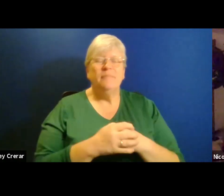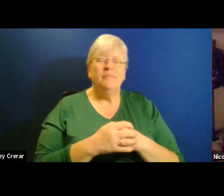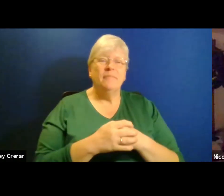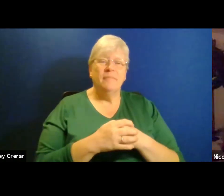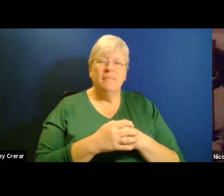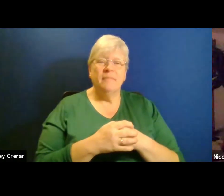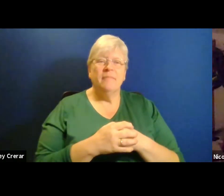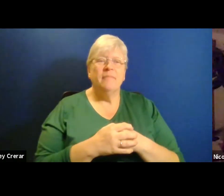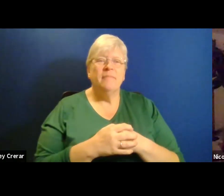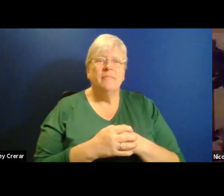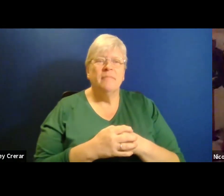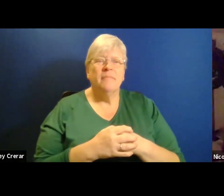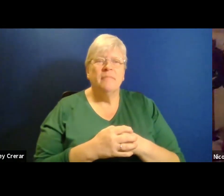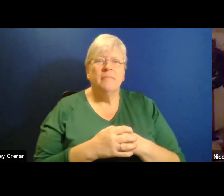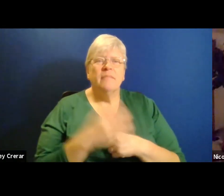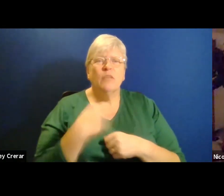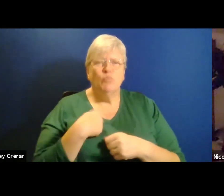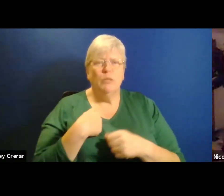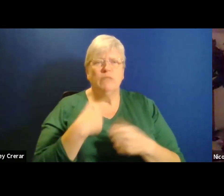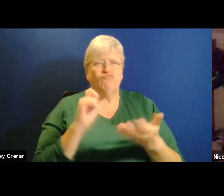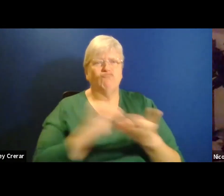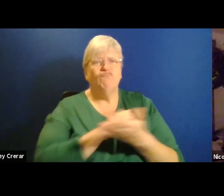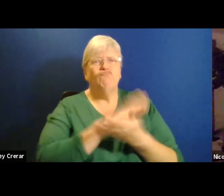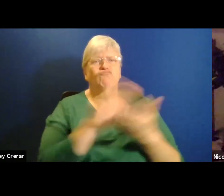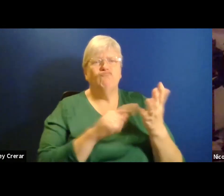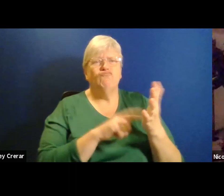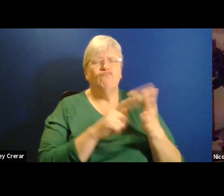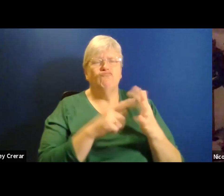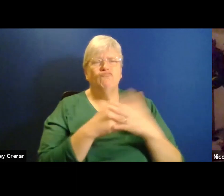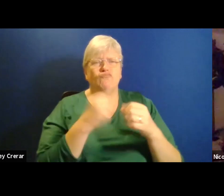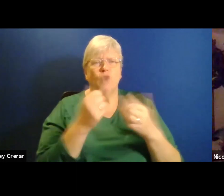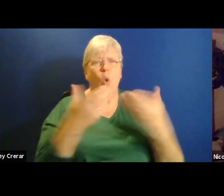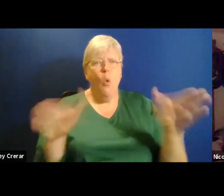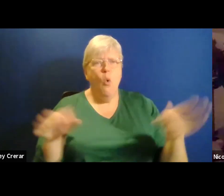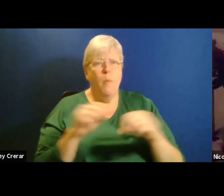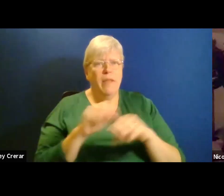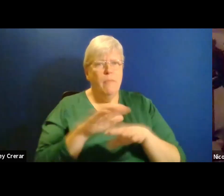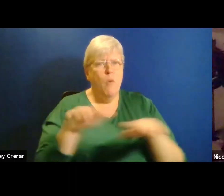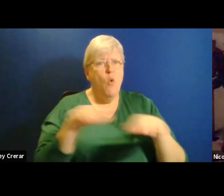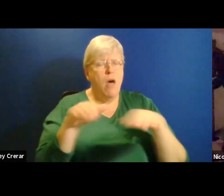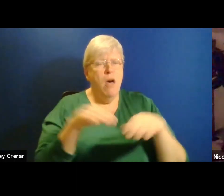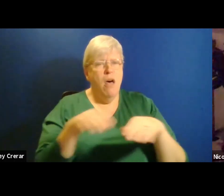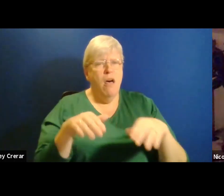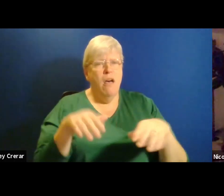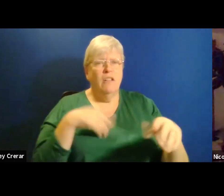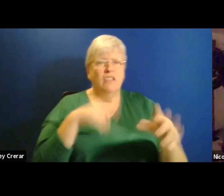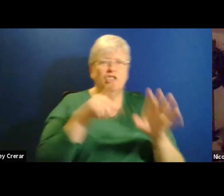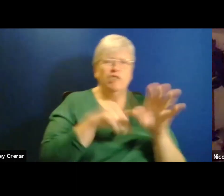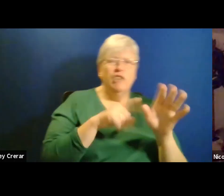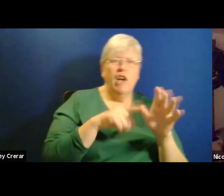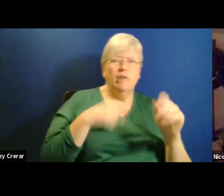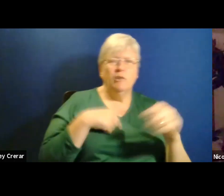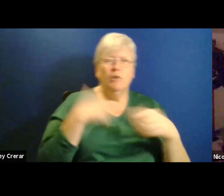Was my choice to gang doon the shoot, to in at the open air pool. The yalla moo